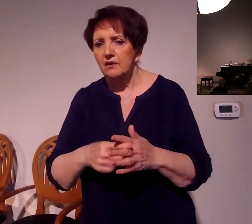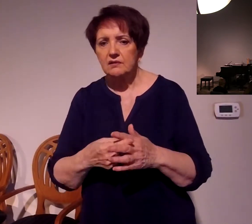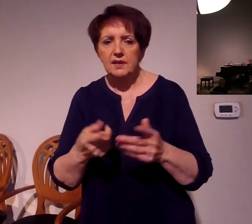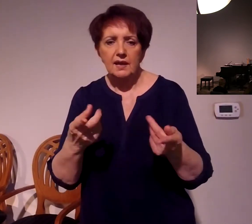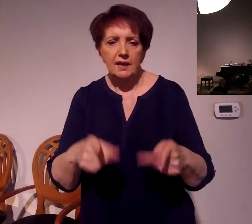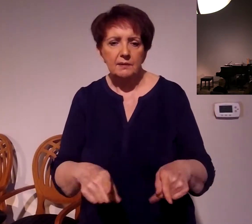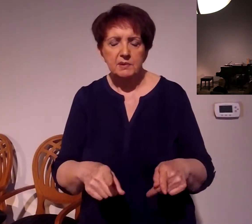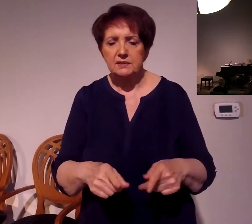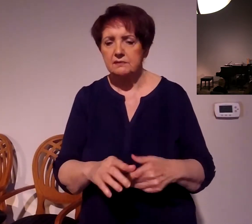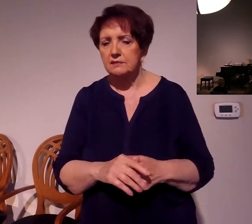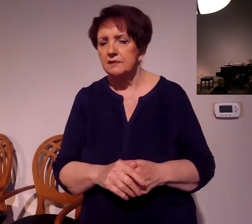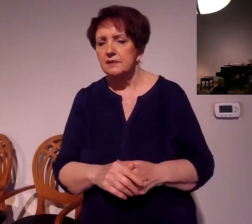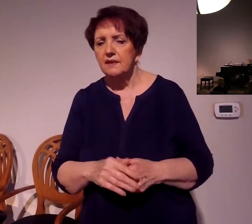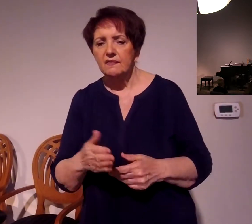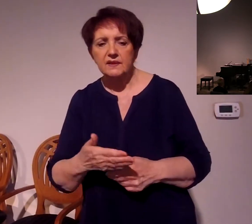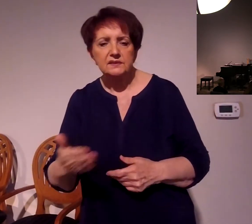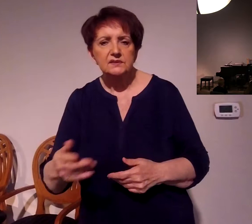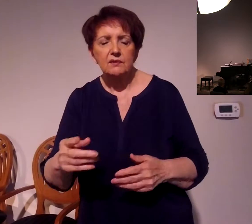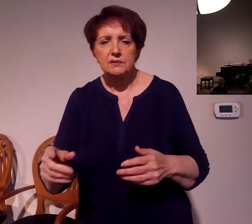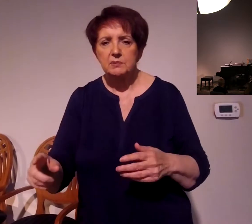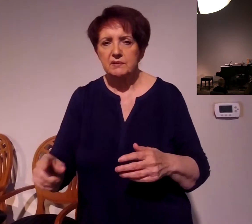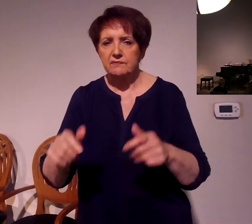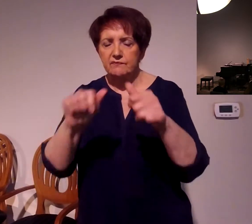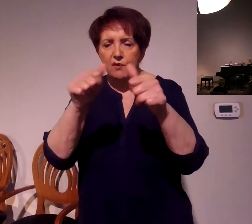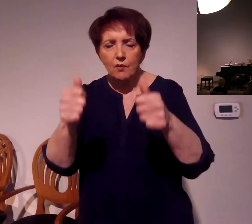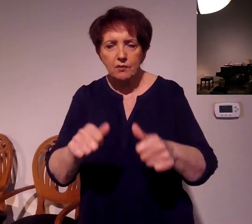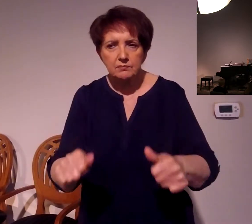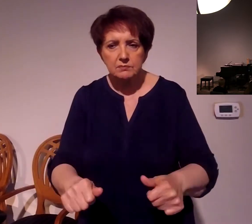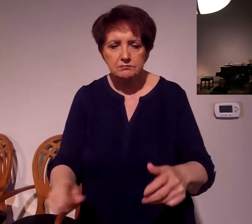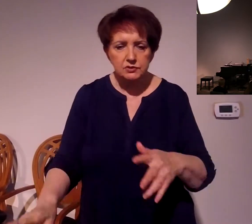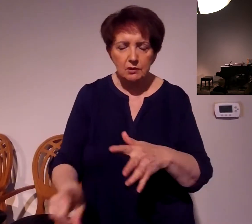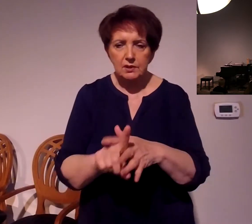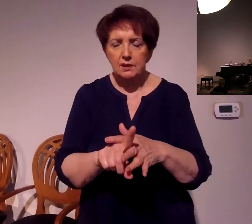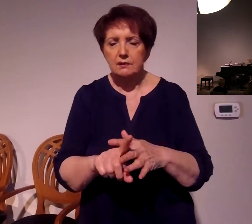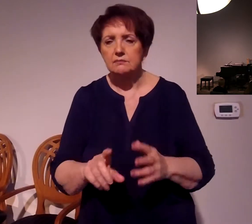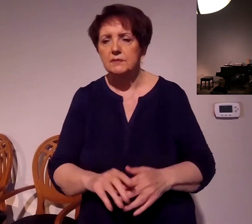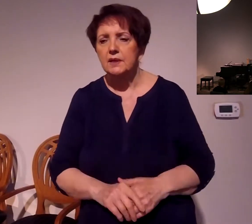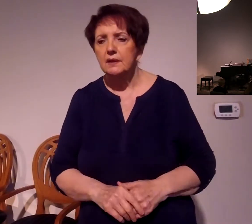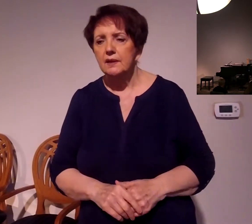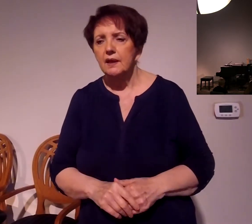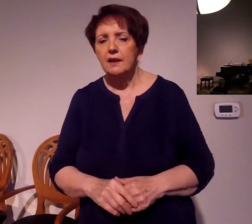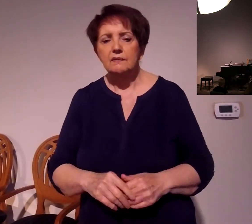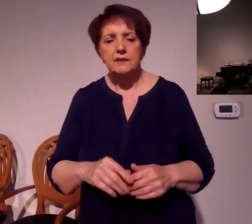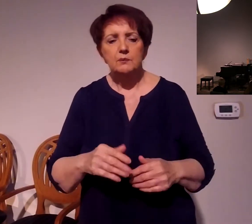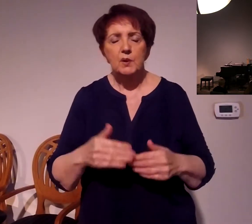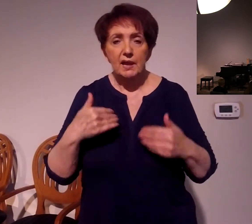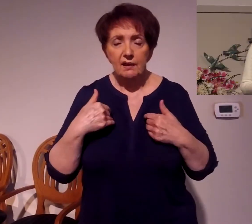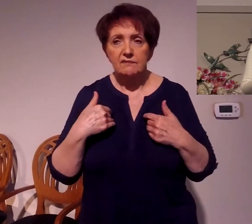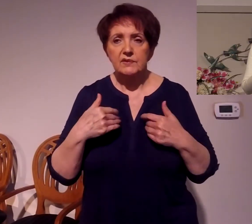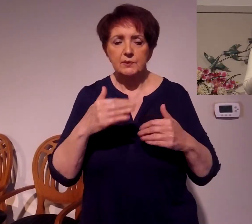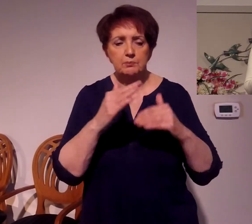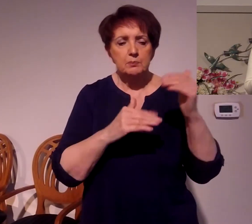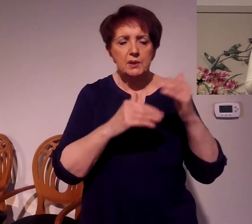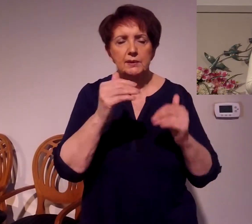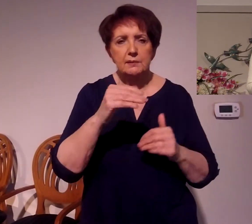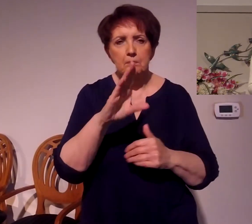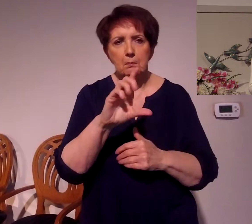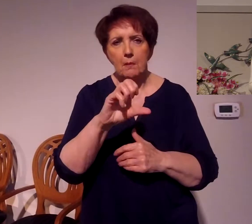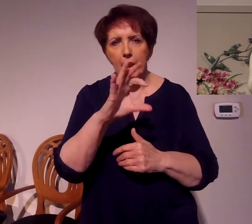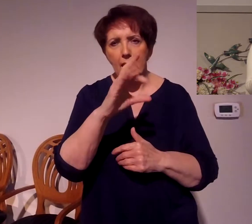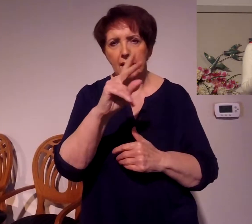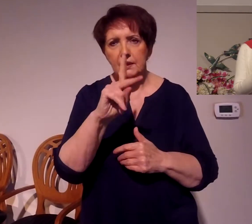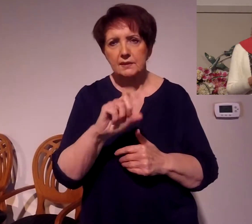and helium, and then light, and then we have what are considered the building blocks of the universe: light